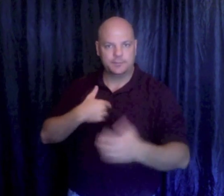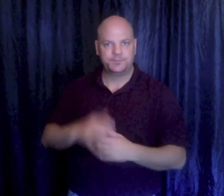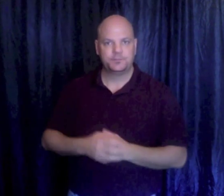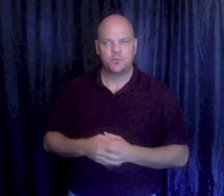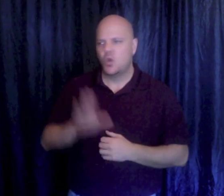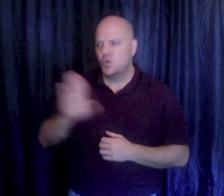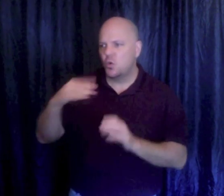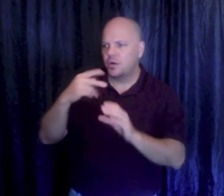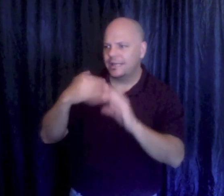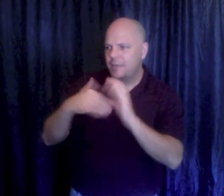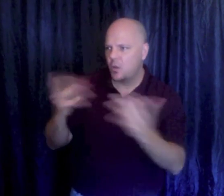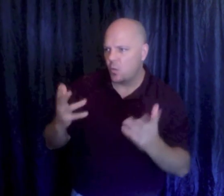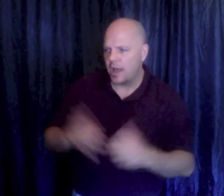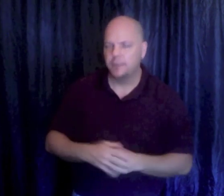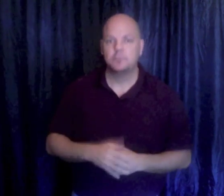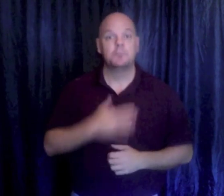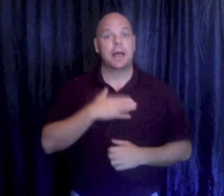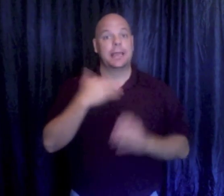again? My email is